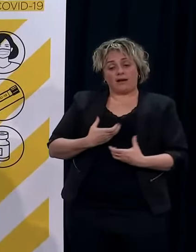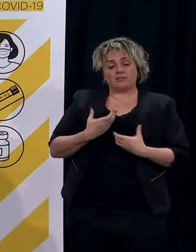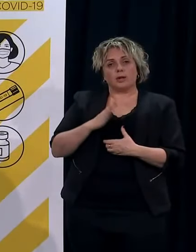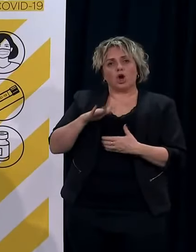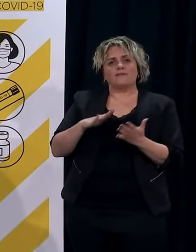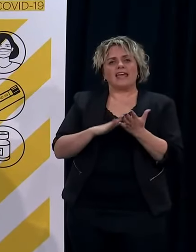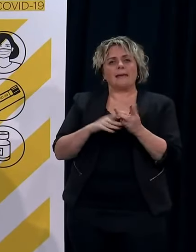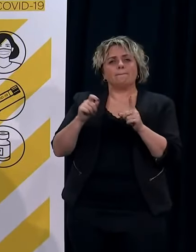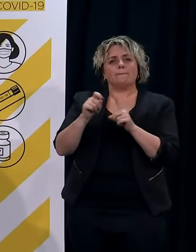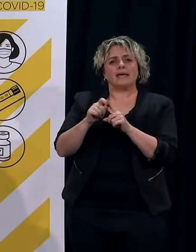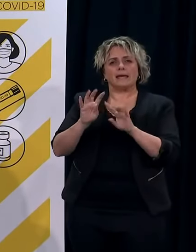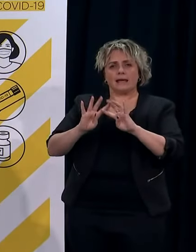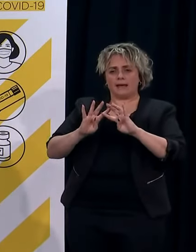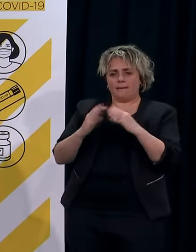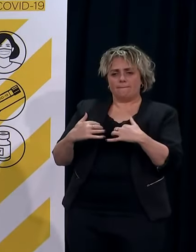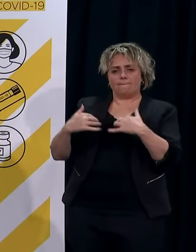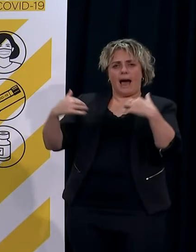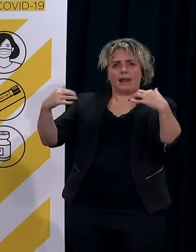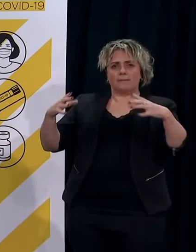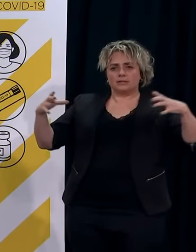mini parliament sitting?